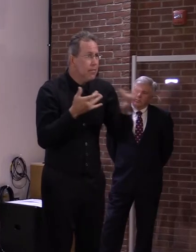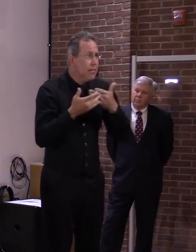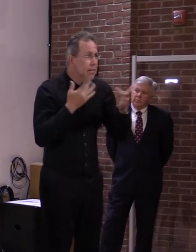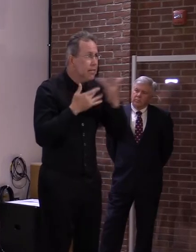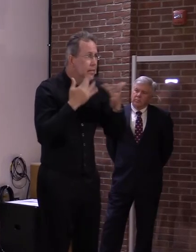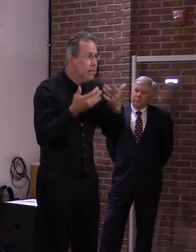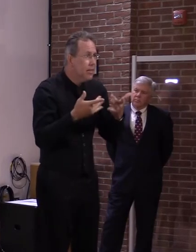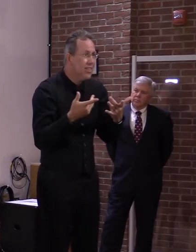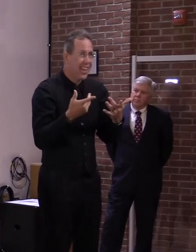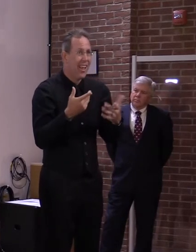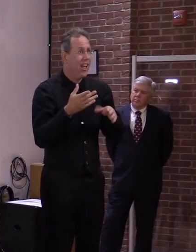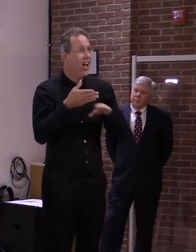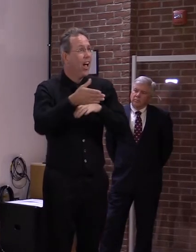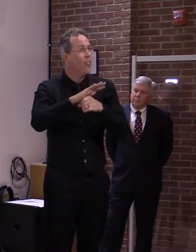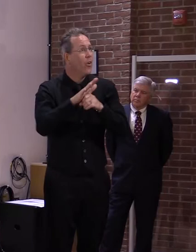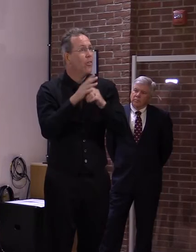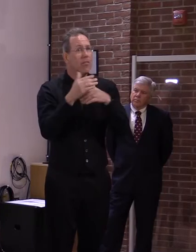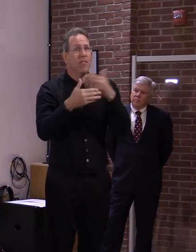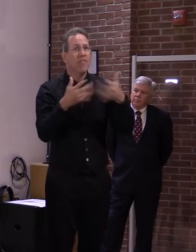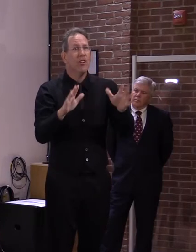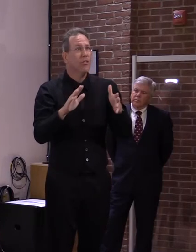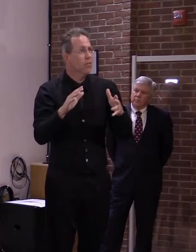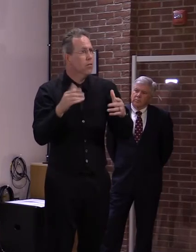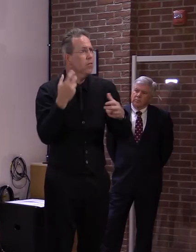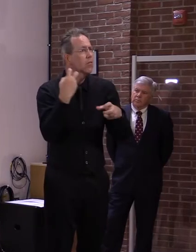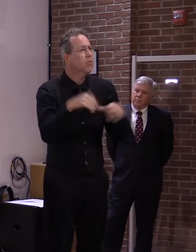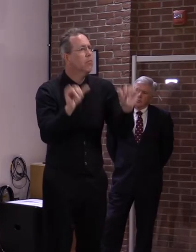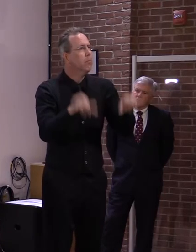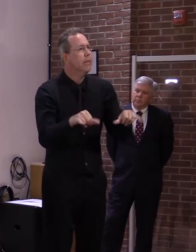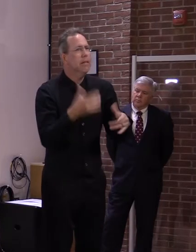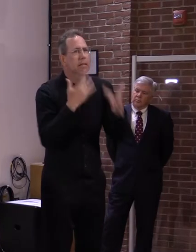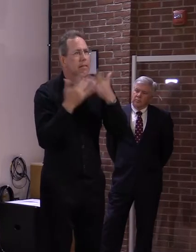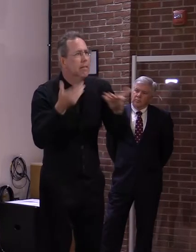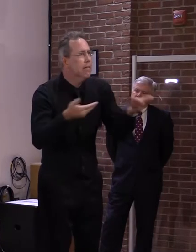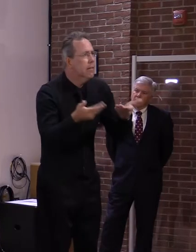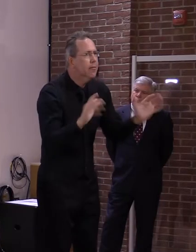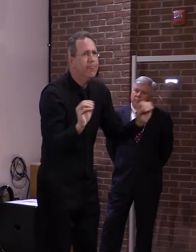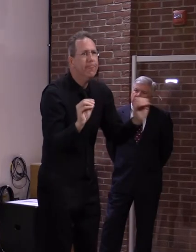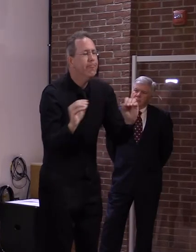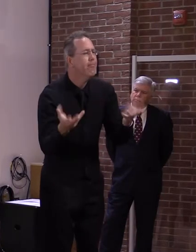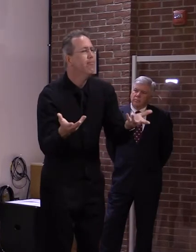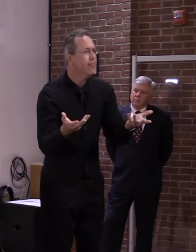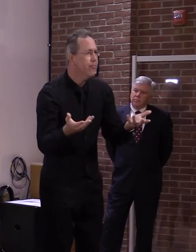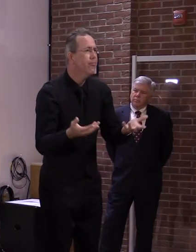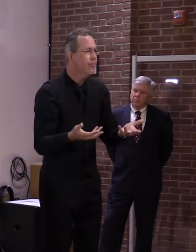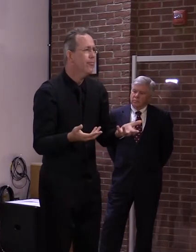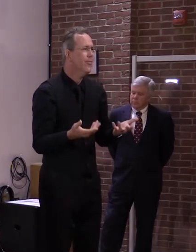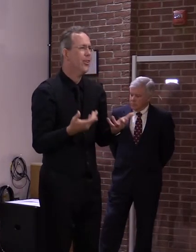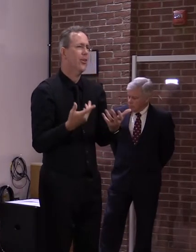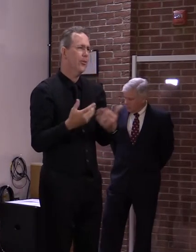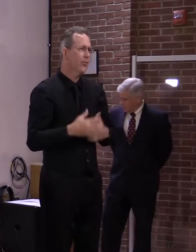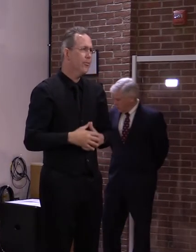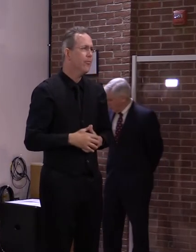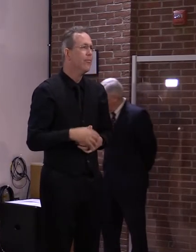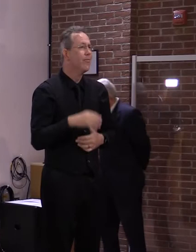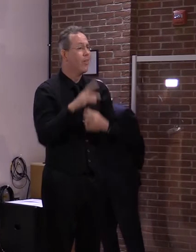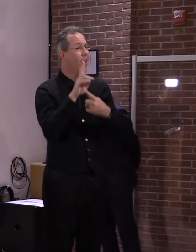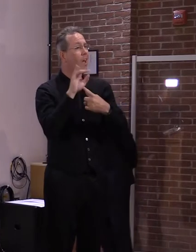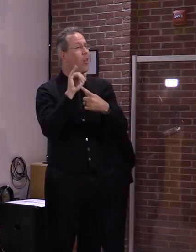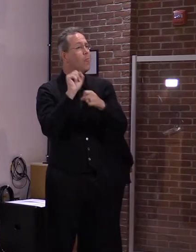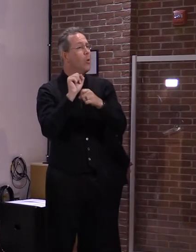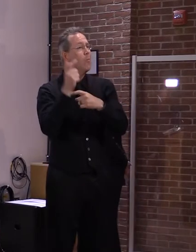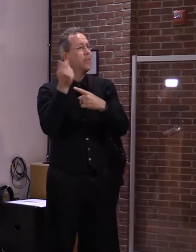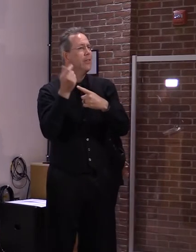So we should expect, regardless of what happens in unemployment and the